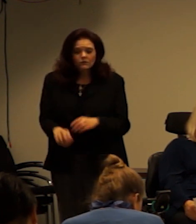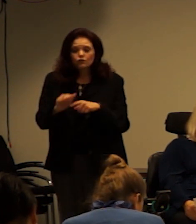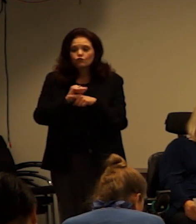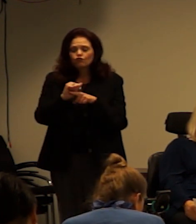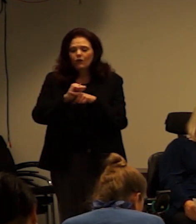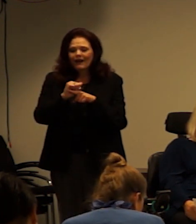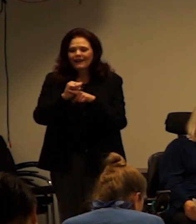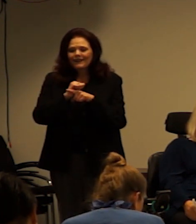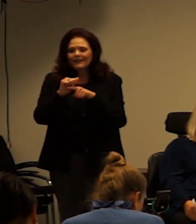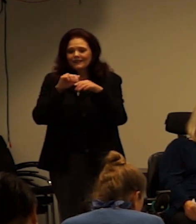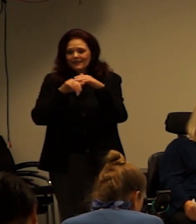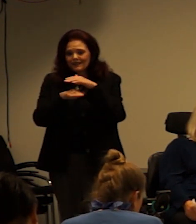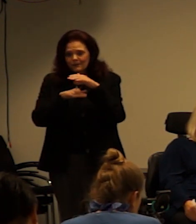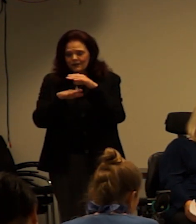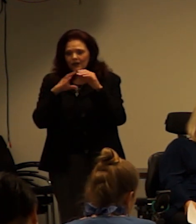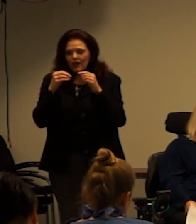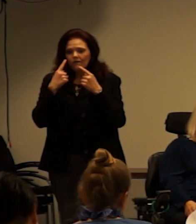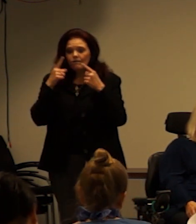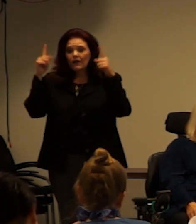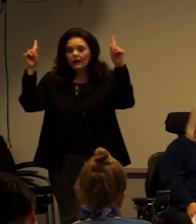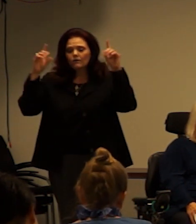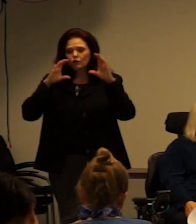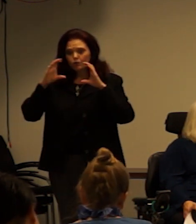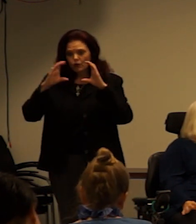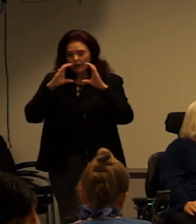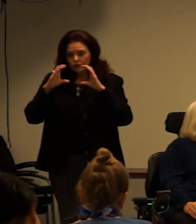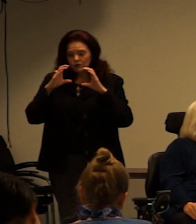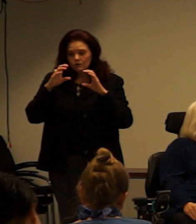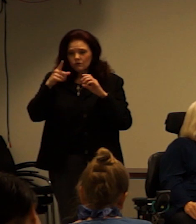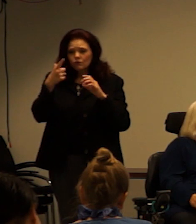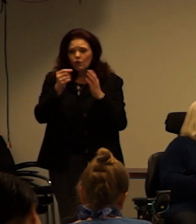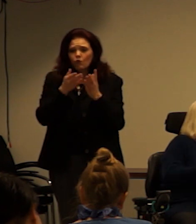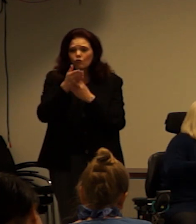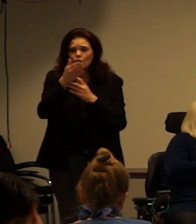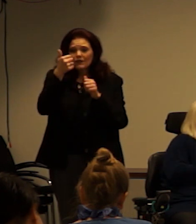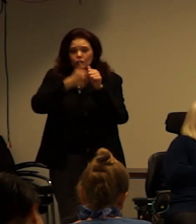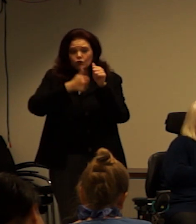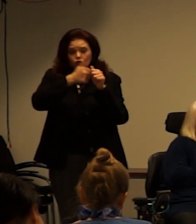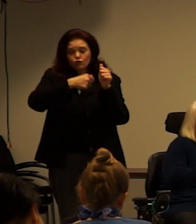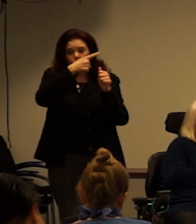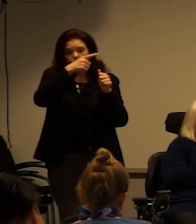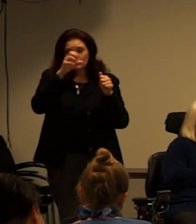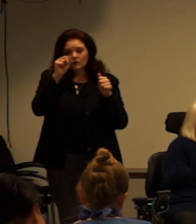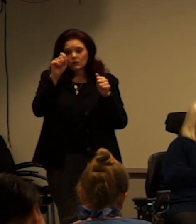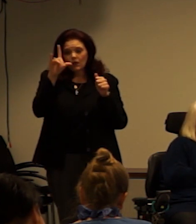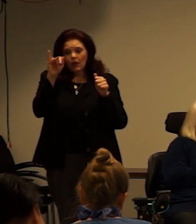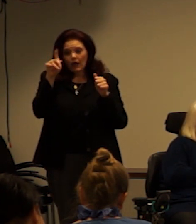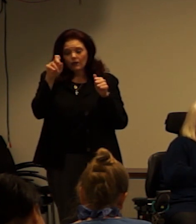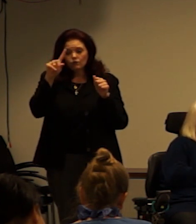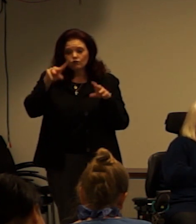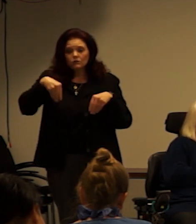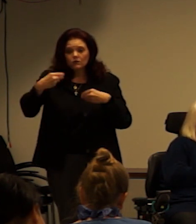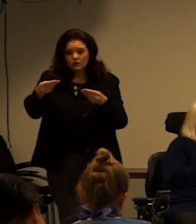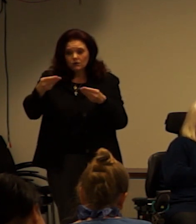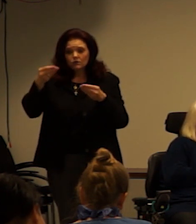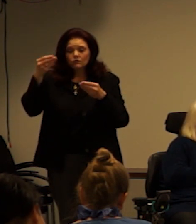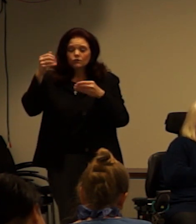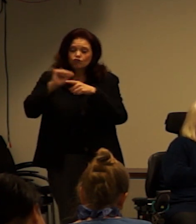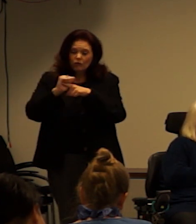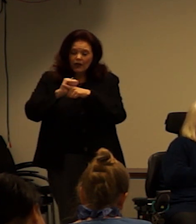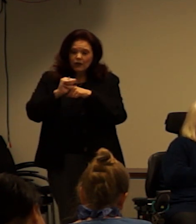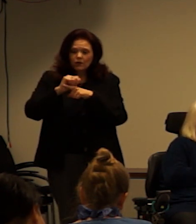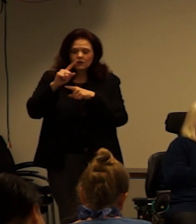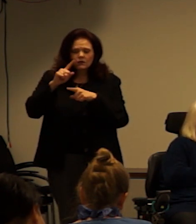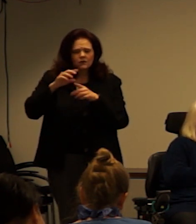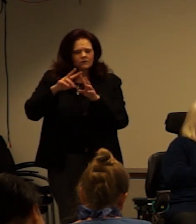Training accessibility and effective communication. As you go through the slides and you're presenting this training, it is highly important that